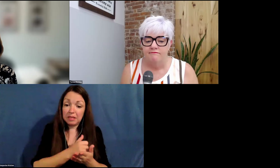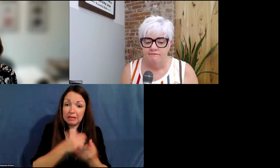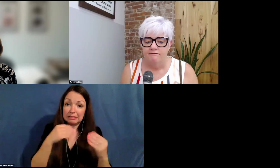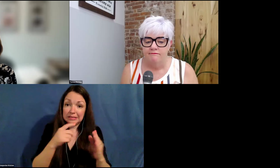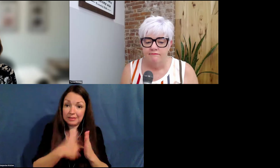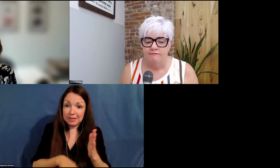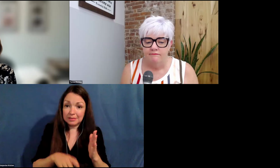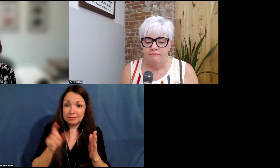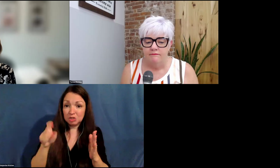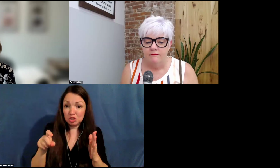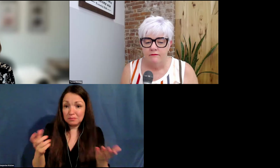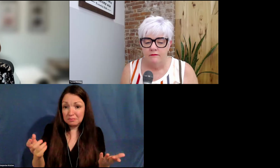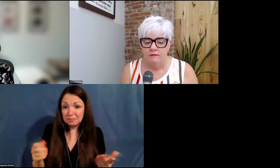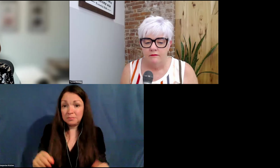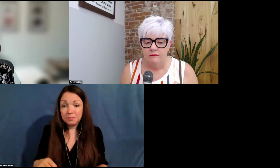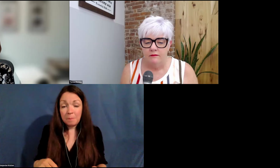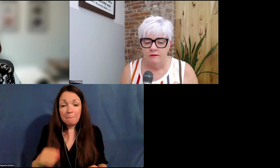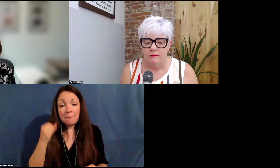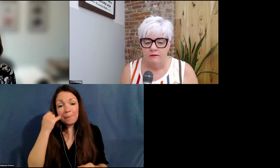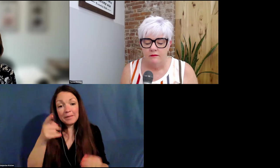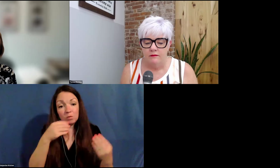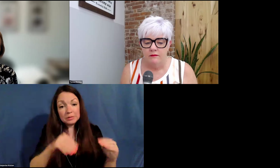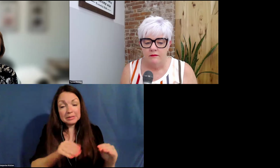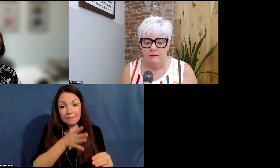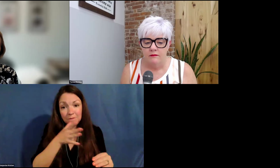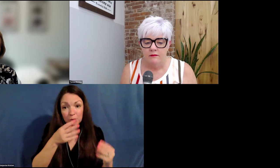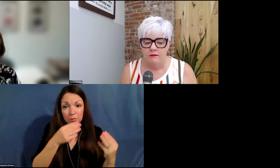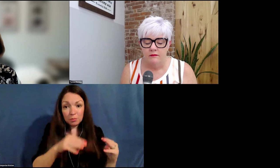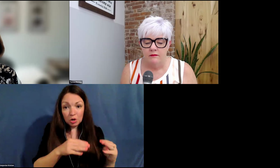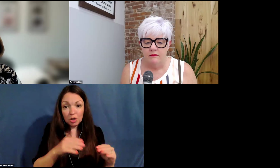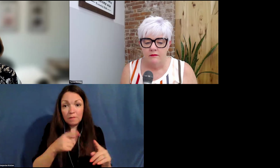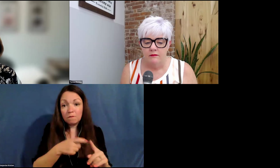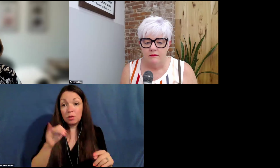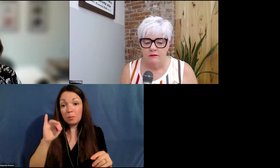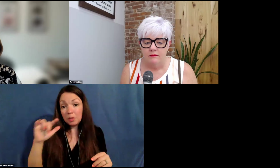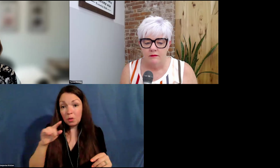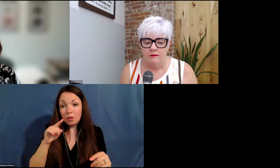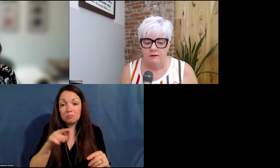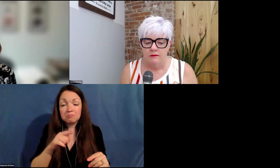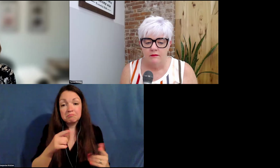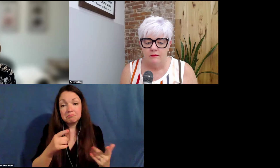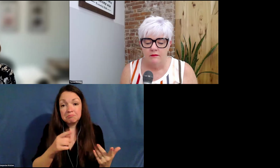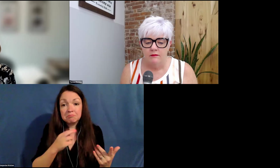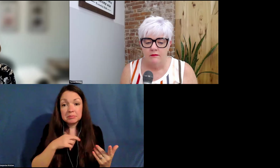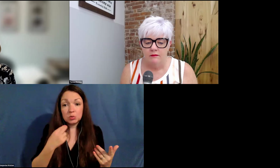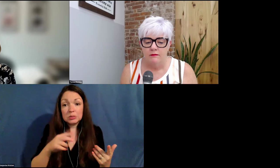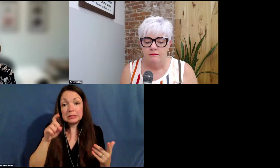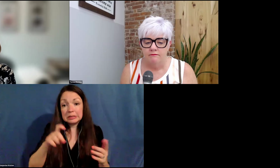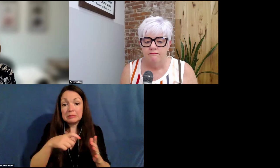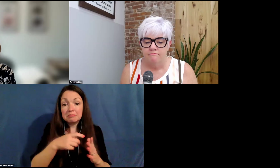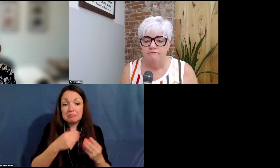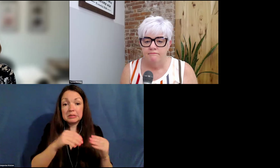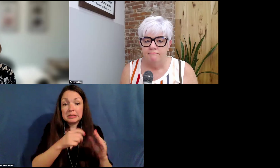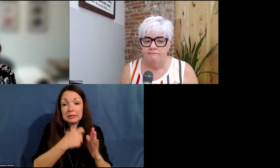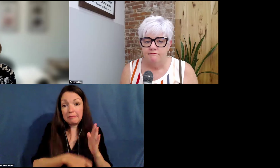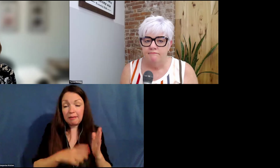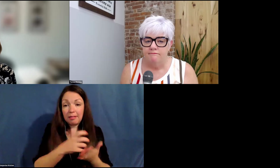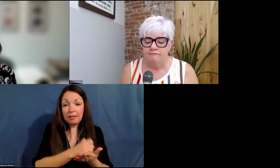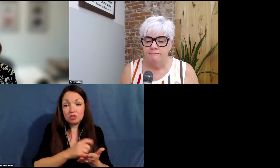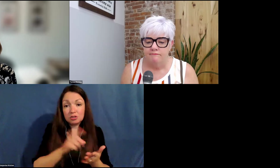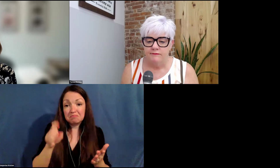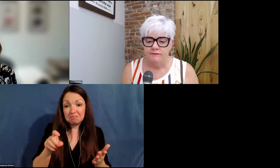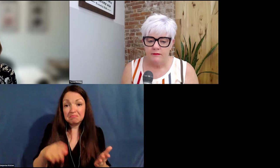sales. So if you're selling at a farmer's market, if you're from Illinois, you are at risk of sales tax collection. I think that's what the